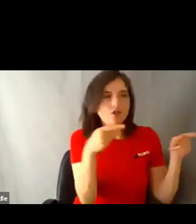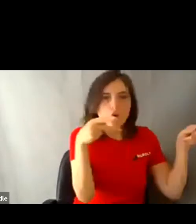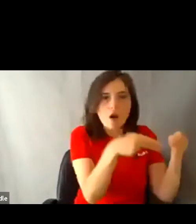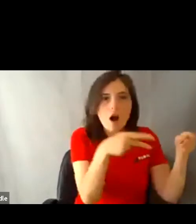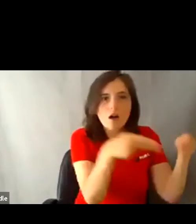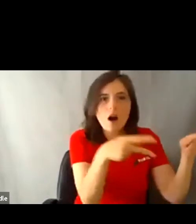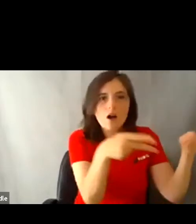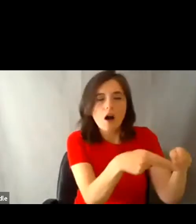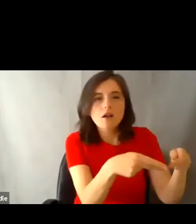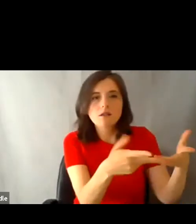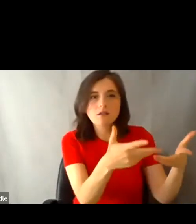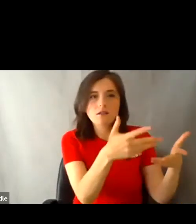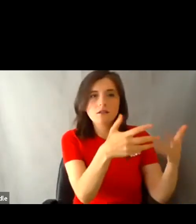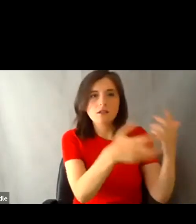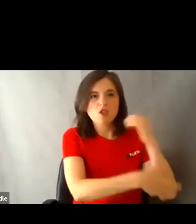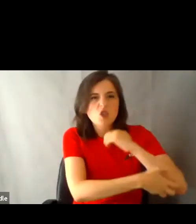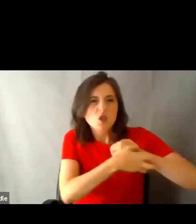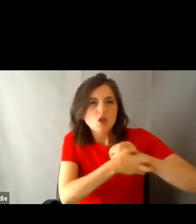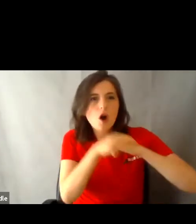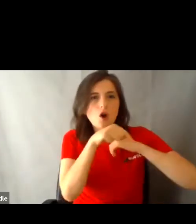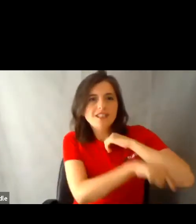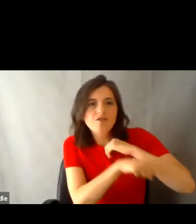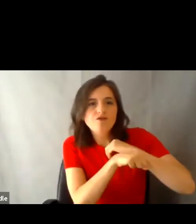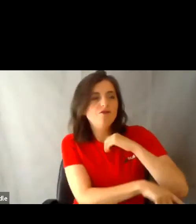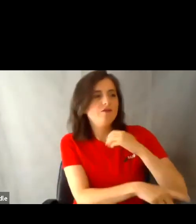hell for leather, making cuts not just to